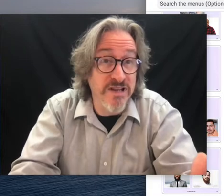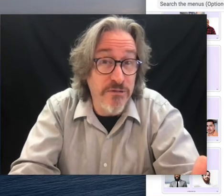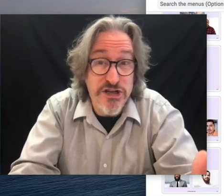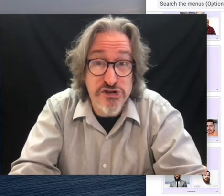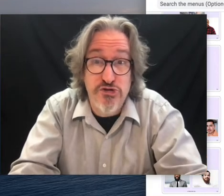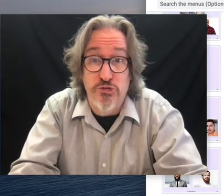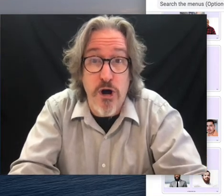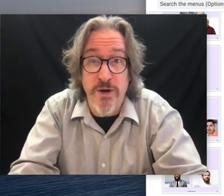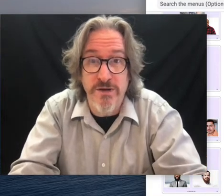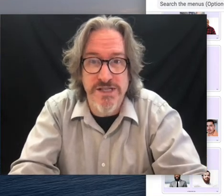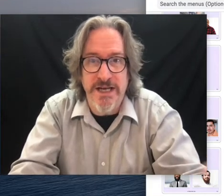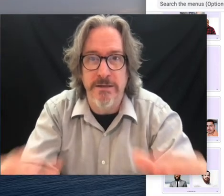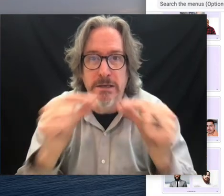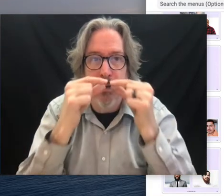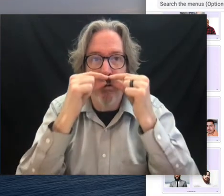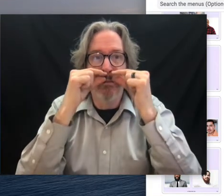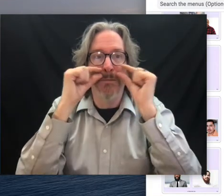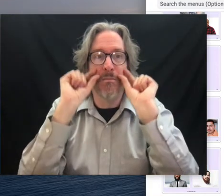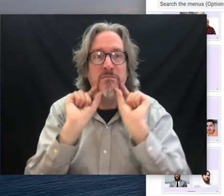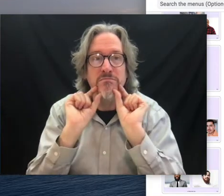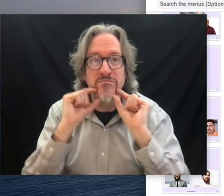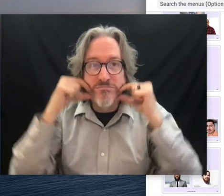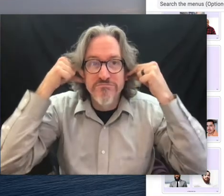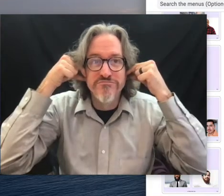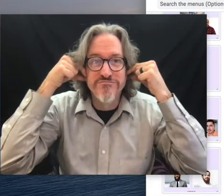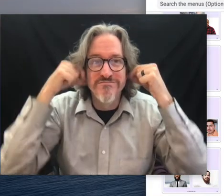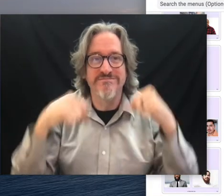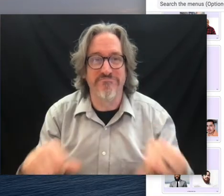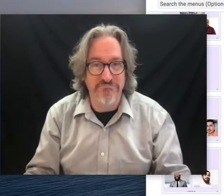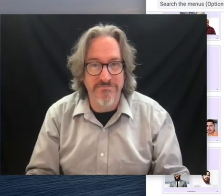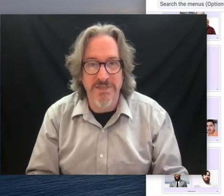so literally just draw what you see.